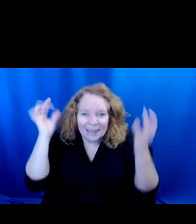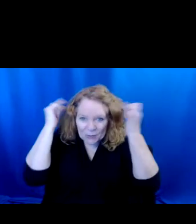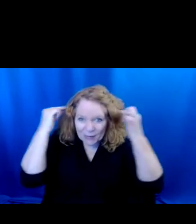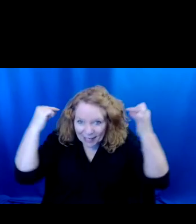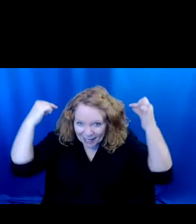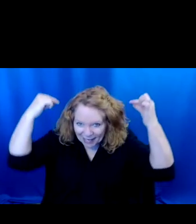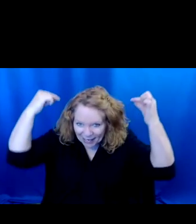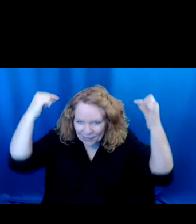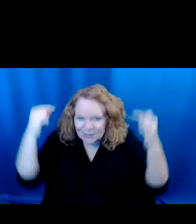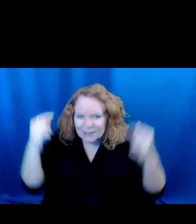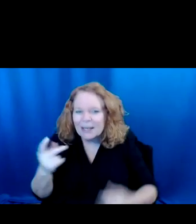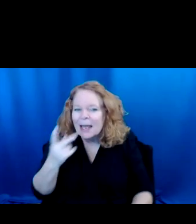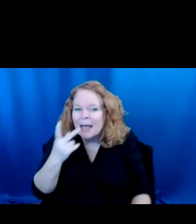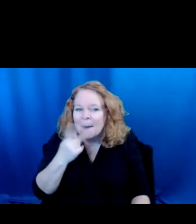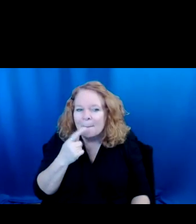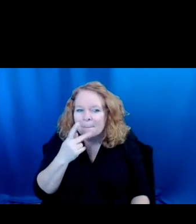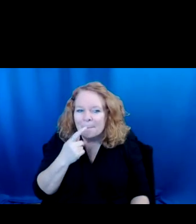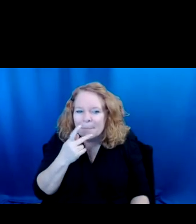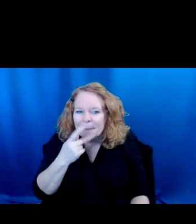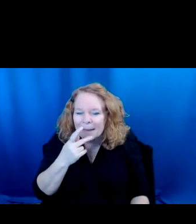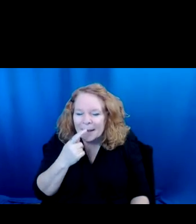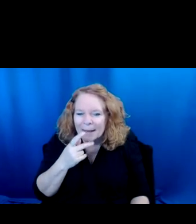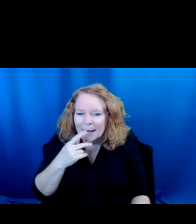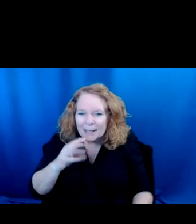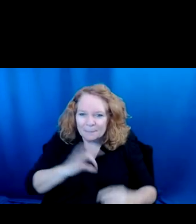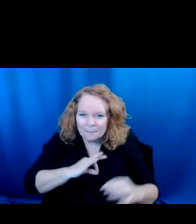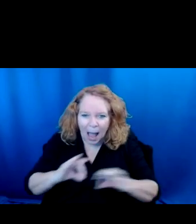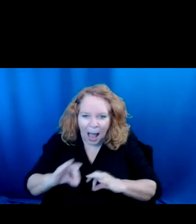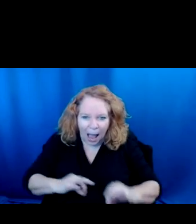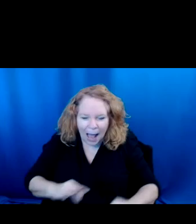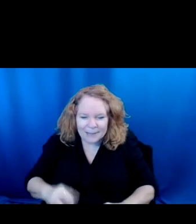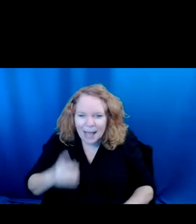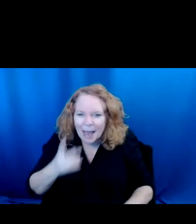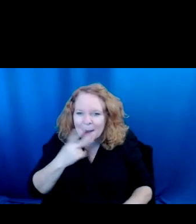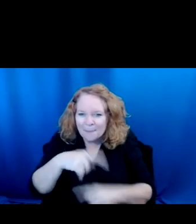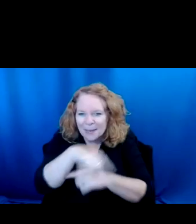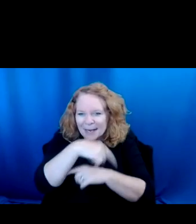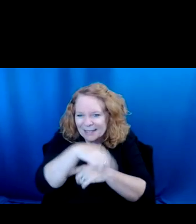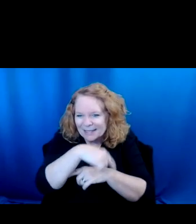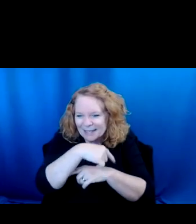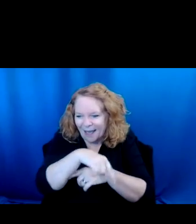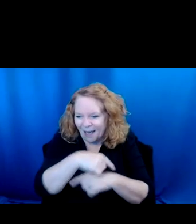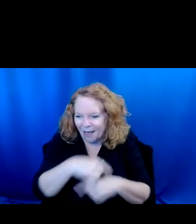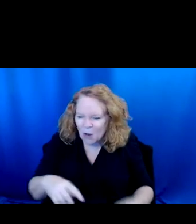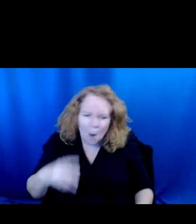glittery spots, and pink glittery tail. Moo,